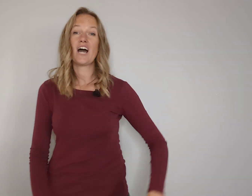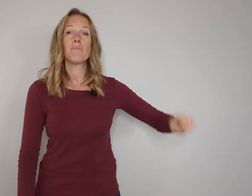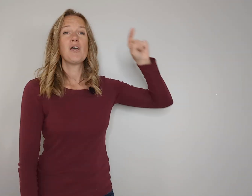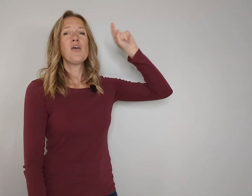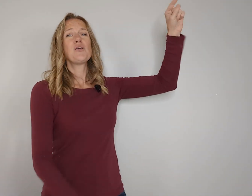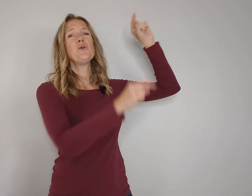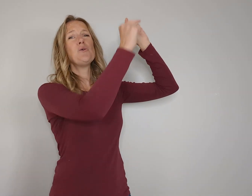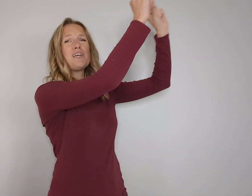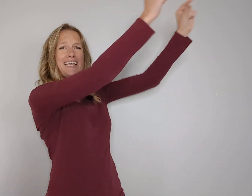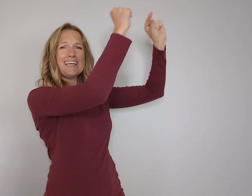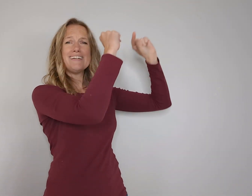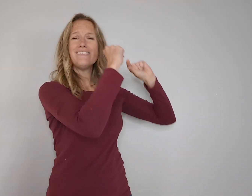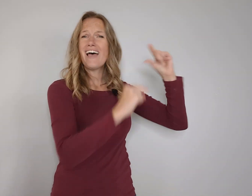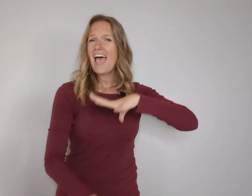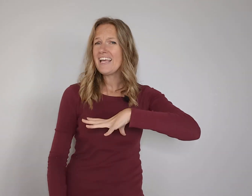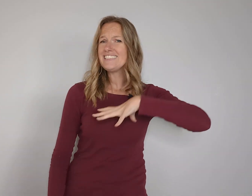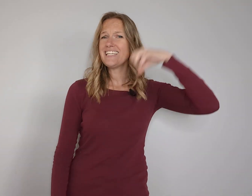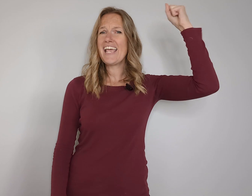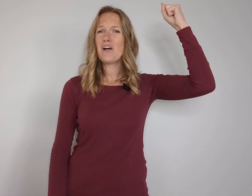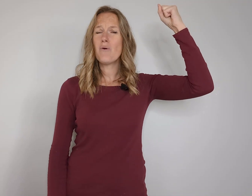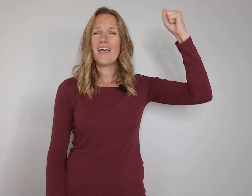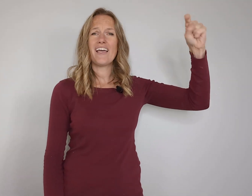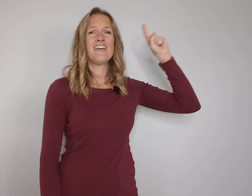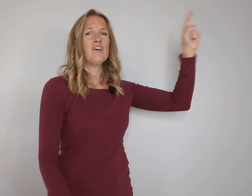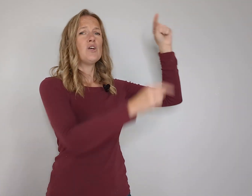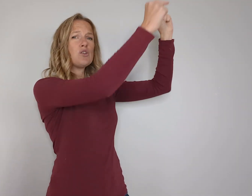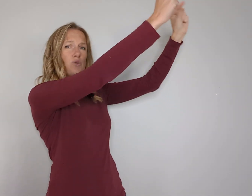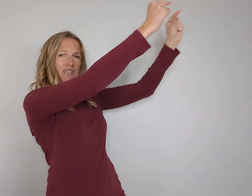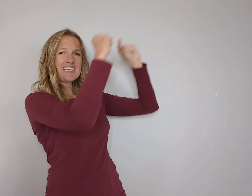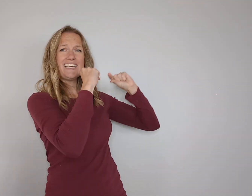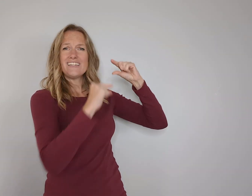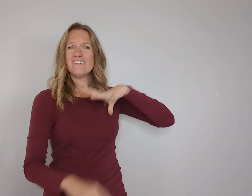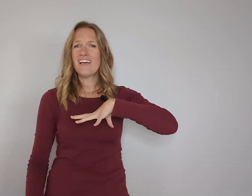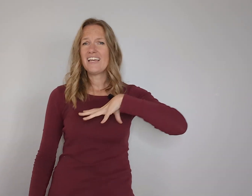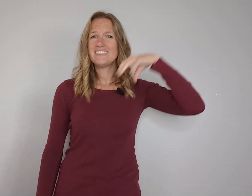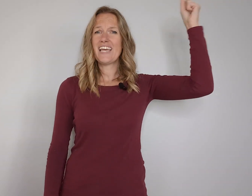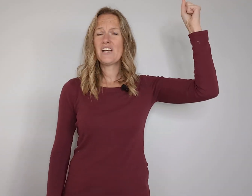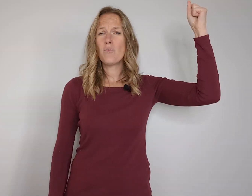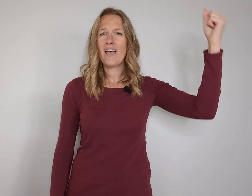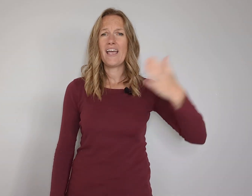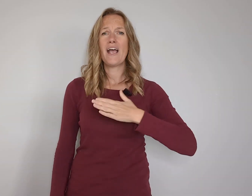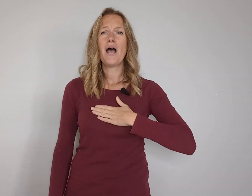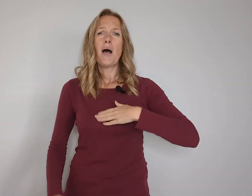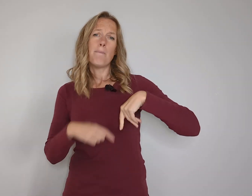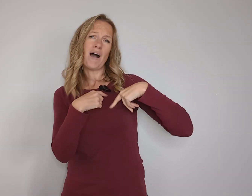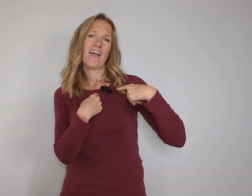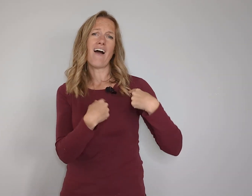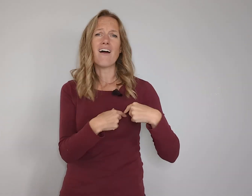top, you give and take away, you give and take away. My